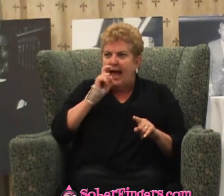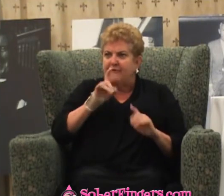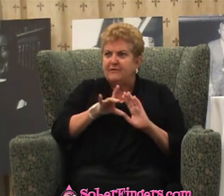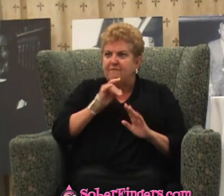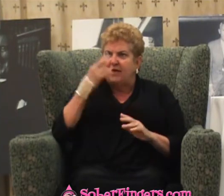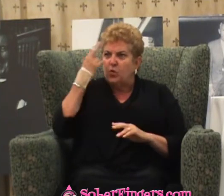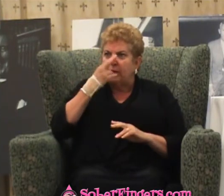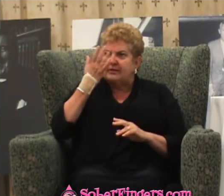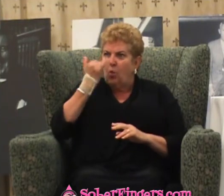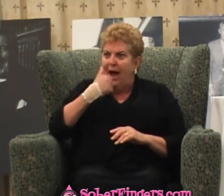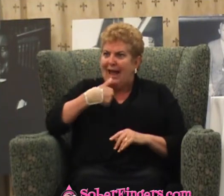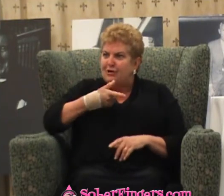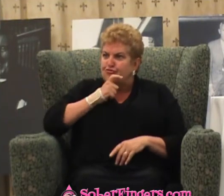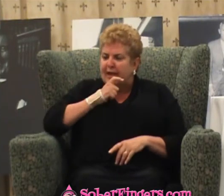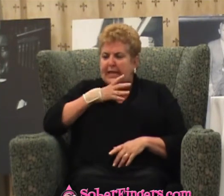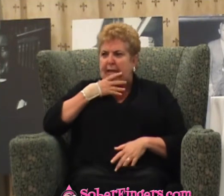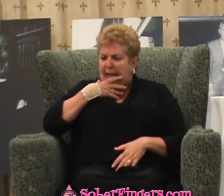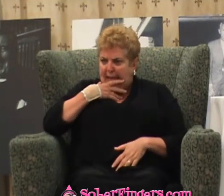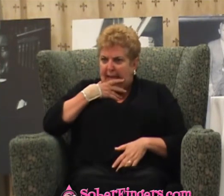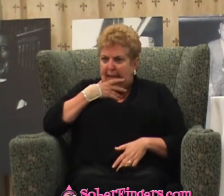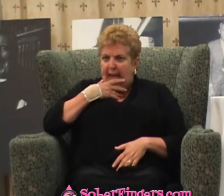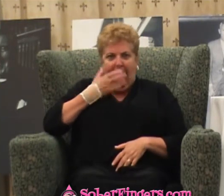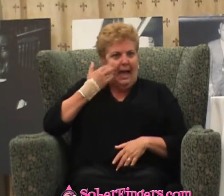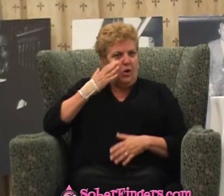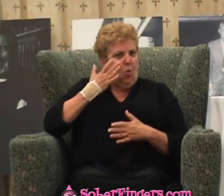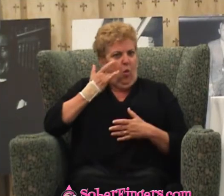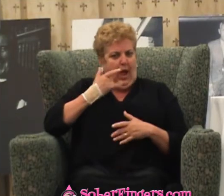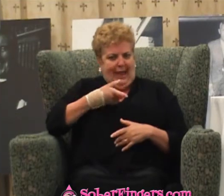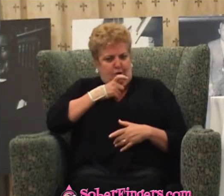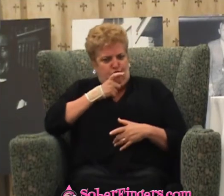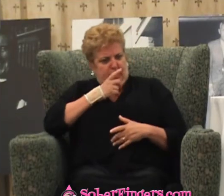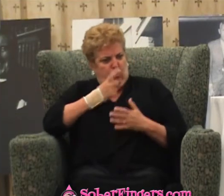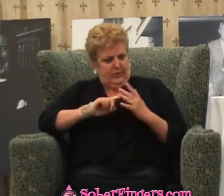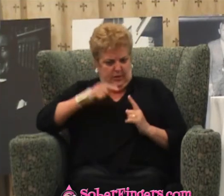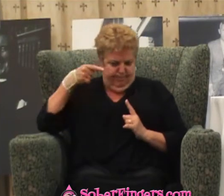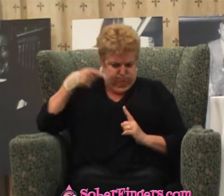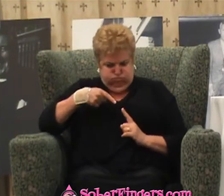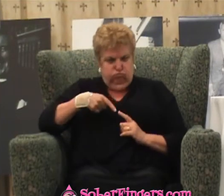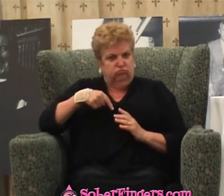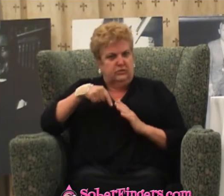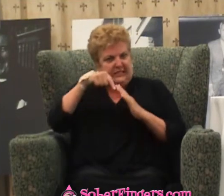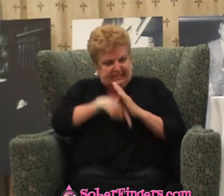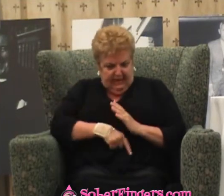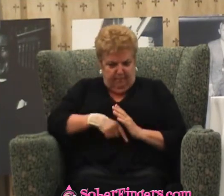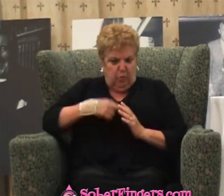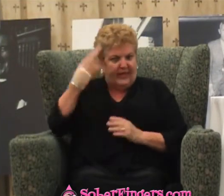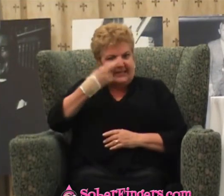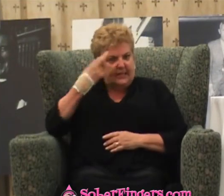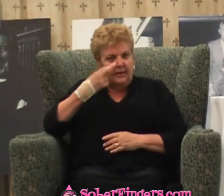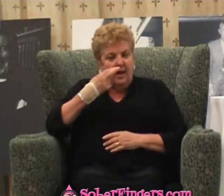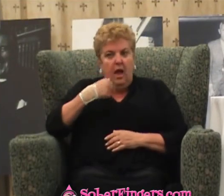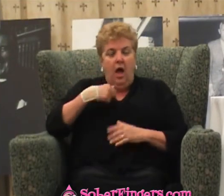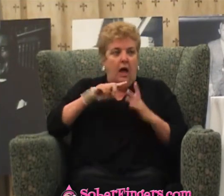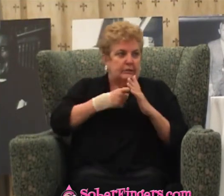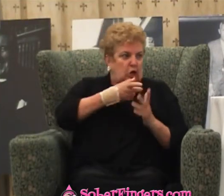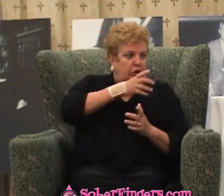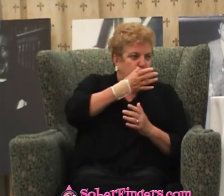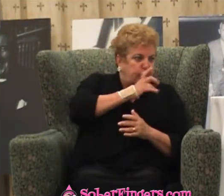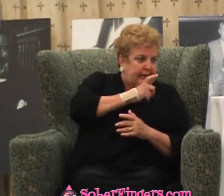know. I don't know what my deeper underlying cause and condition was. You know, I didn't have a drink till I was 18. I drank because my friend Morris said, if you want to get in this girl's